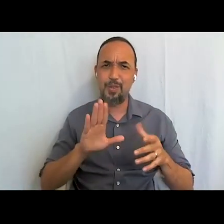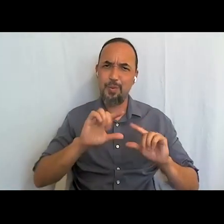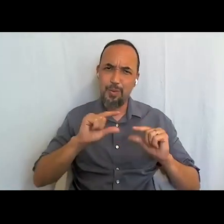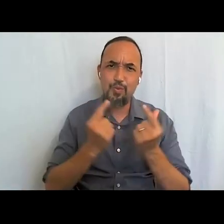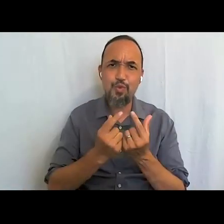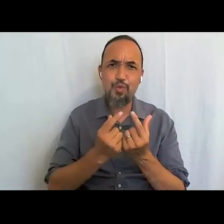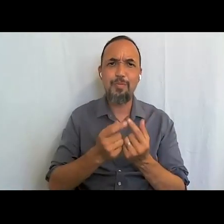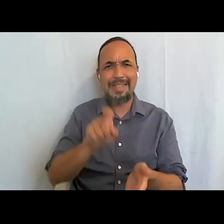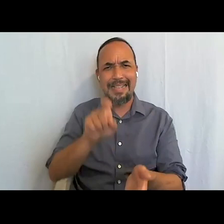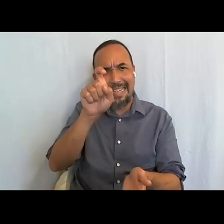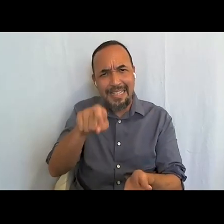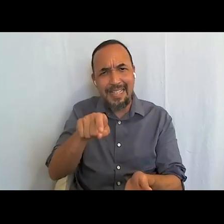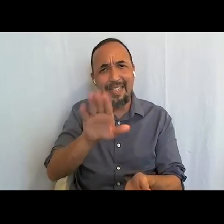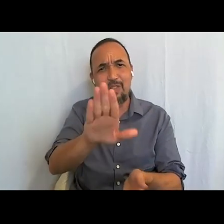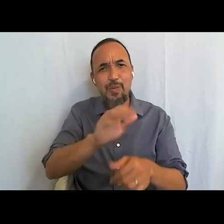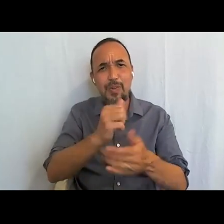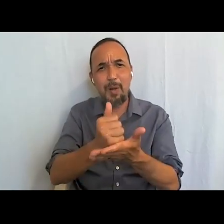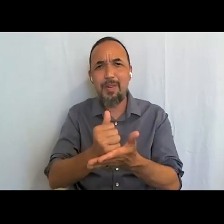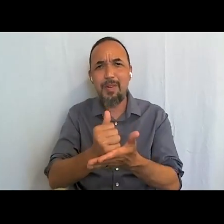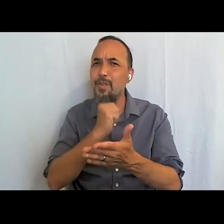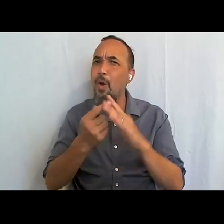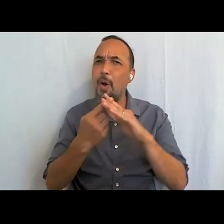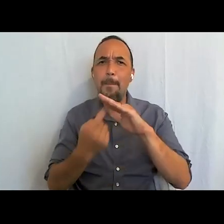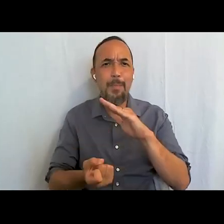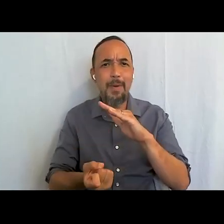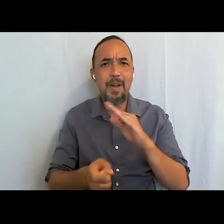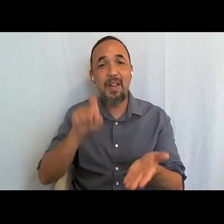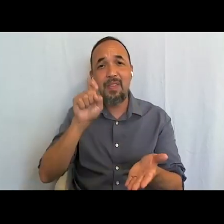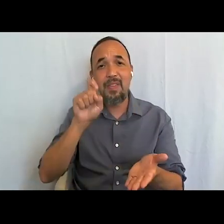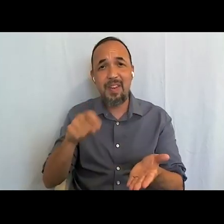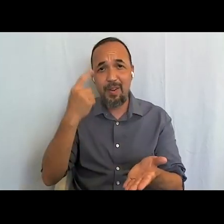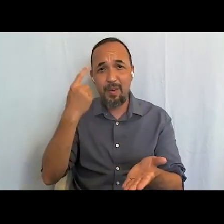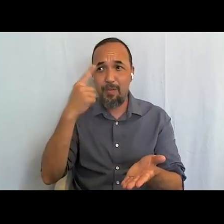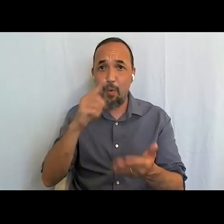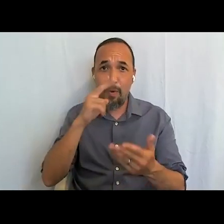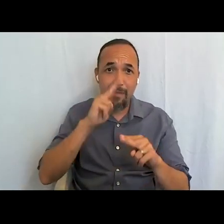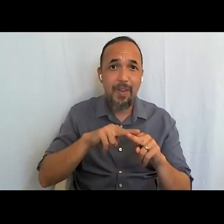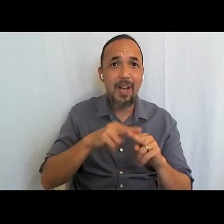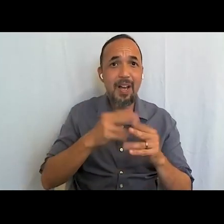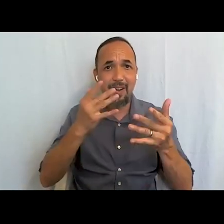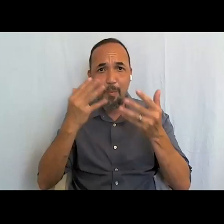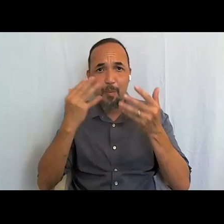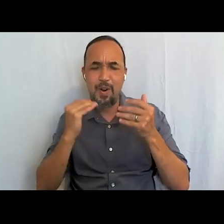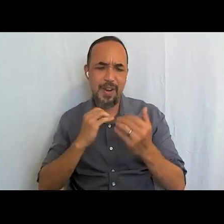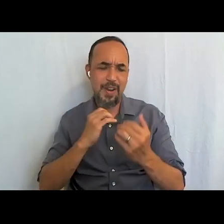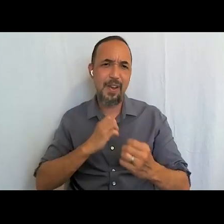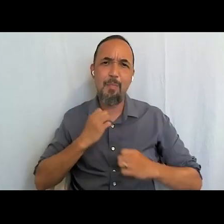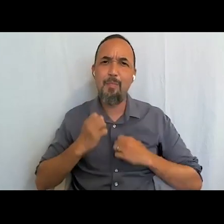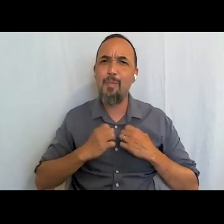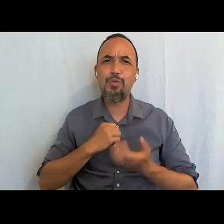ghost. They need you for camaraderie, they need you for friendship, and maybe even they need sort of emotional sustenance,